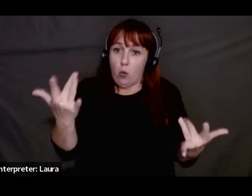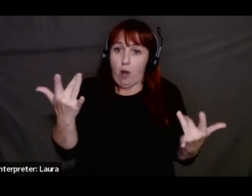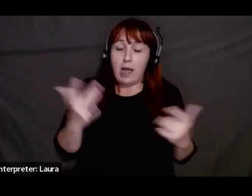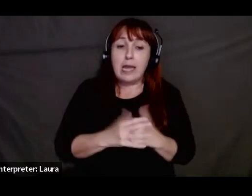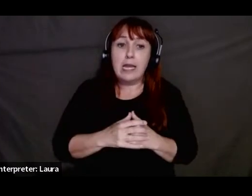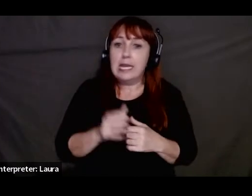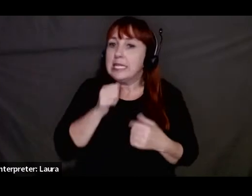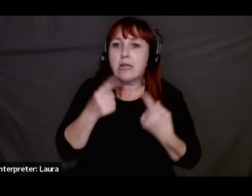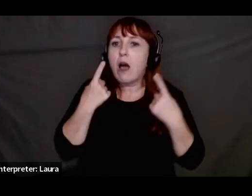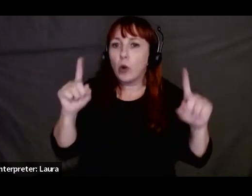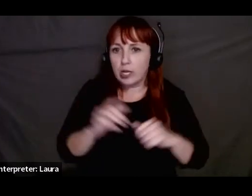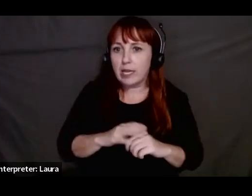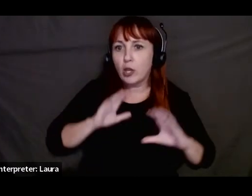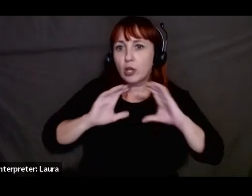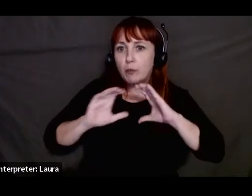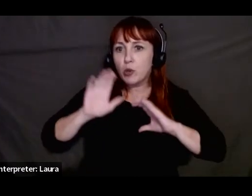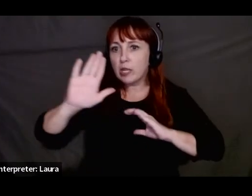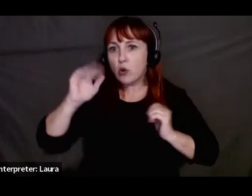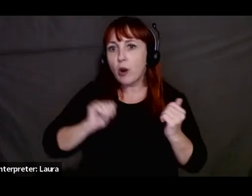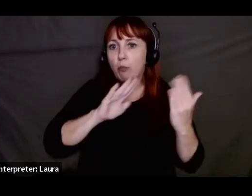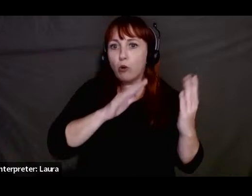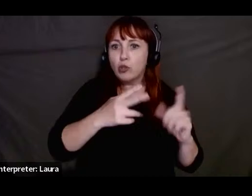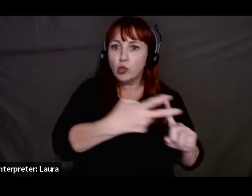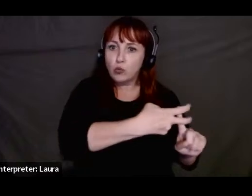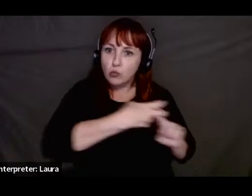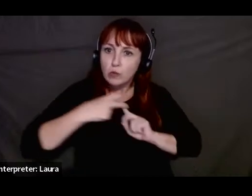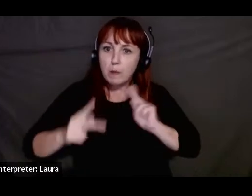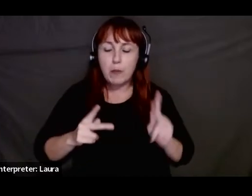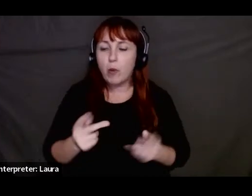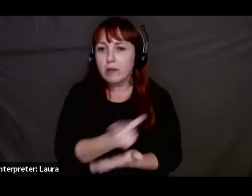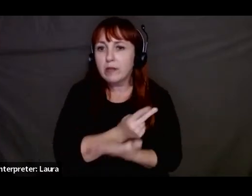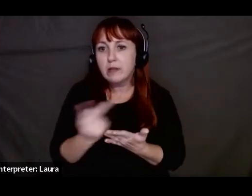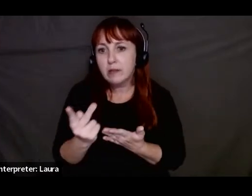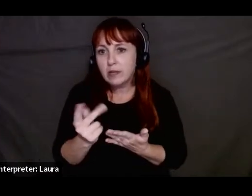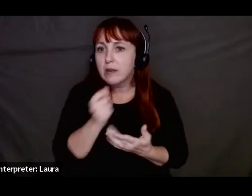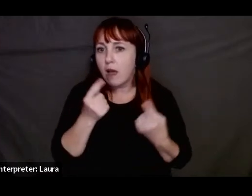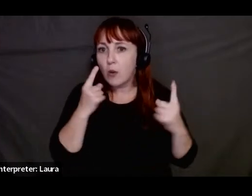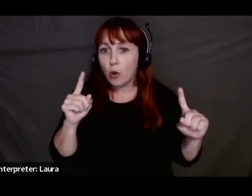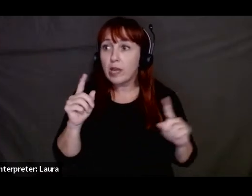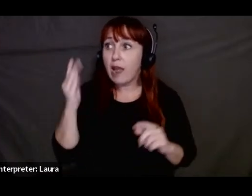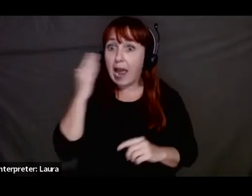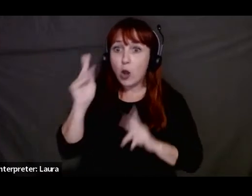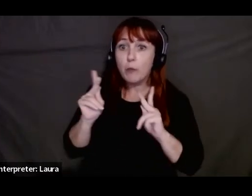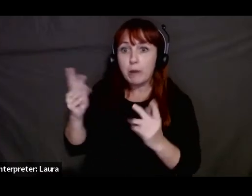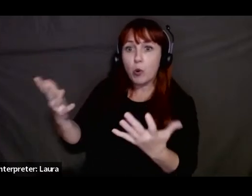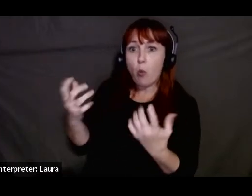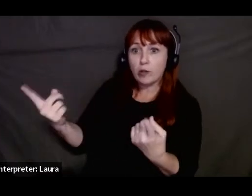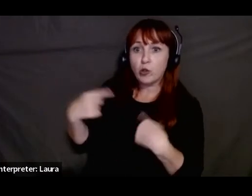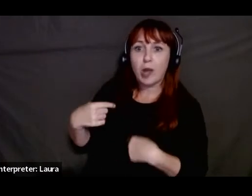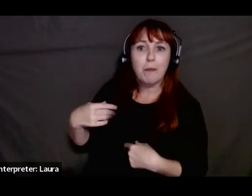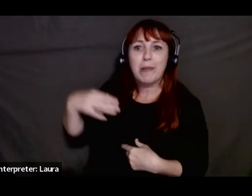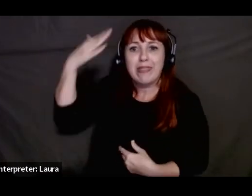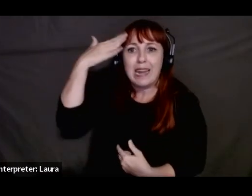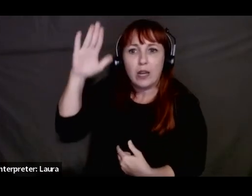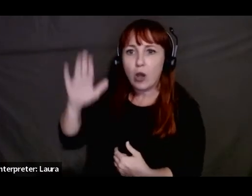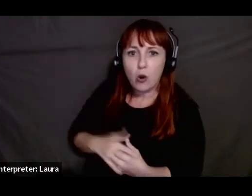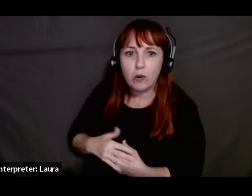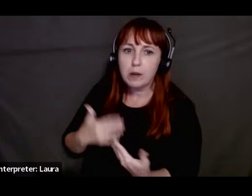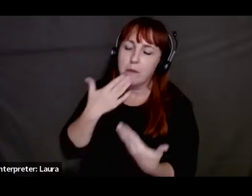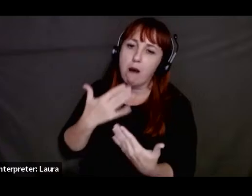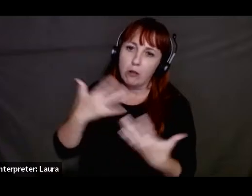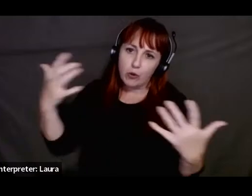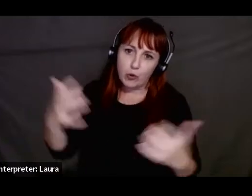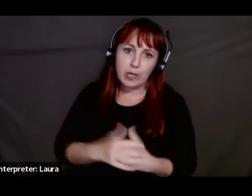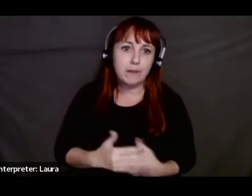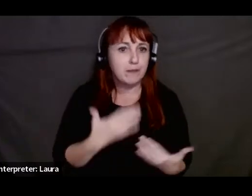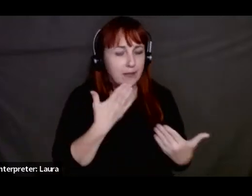it's not working. The communication to get us out here is not working, because I know a lot of people who would like to be here if they knew. Yeah. Mahalo nui.